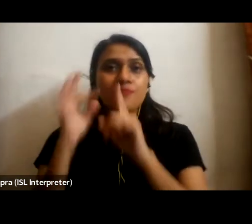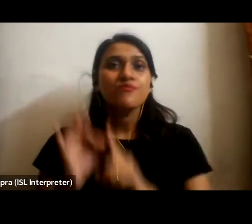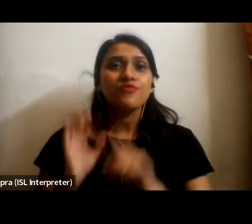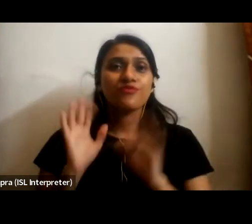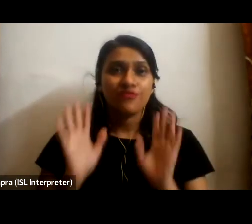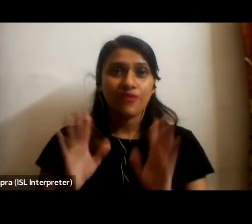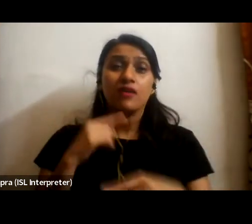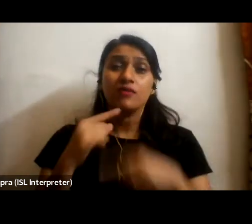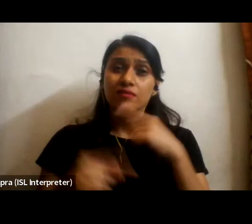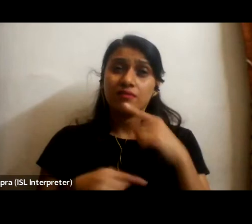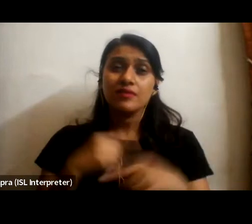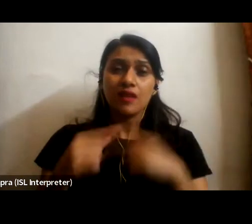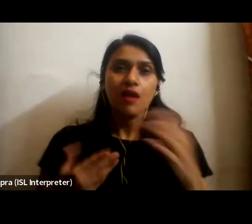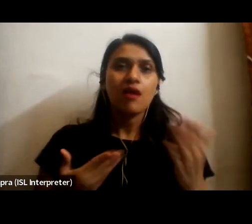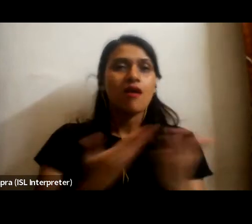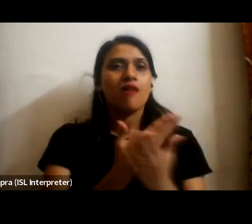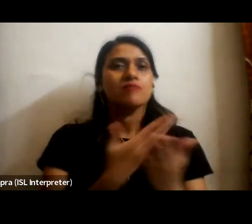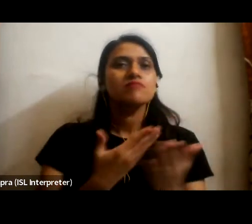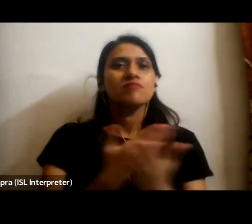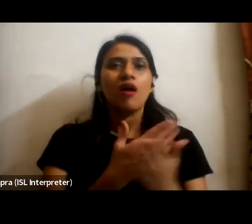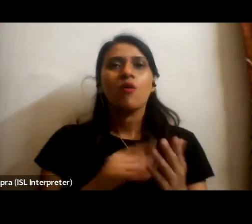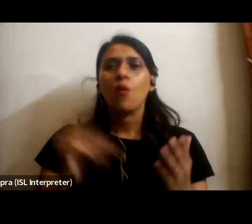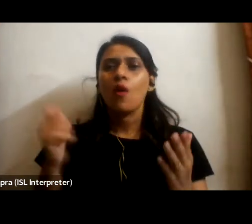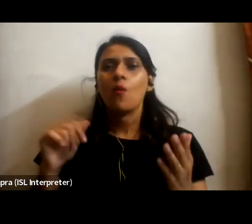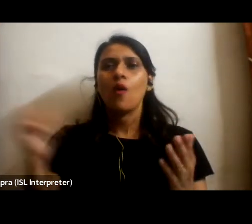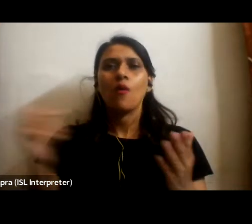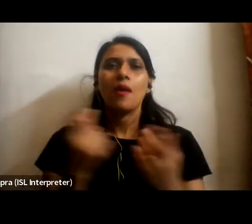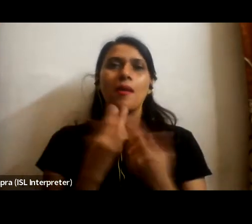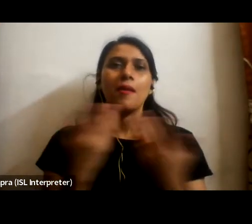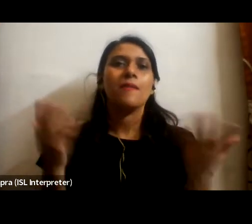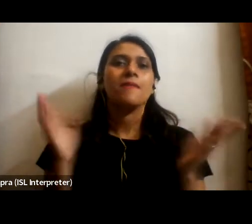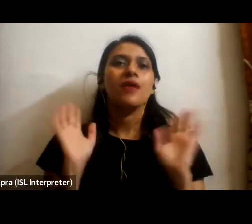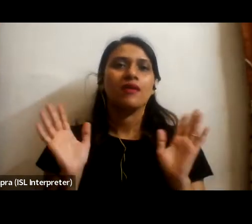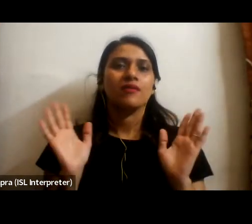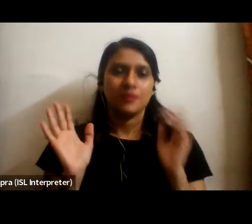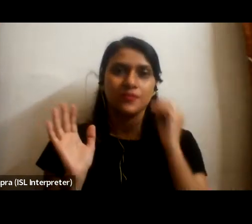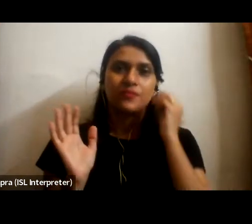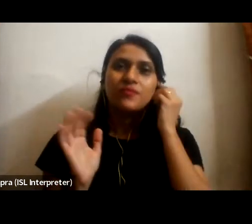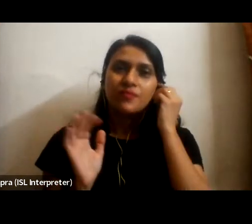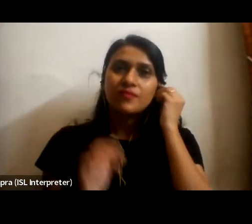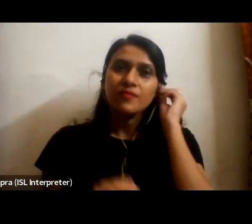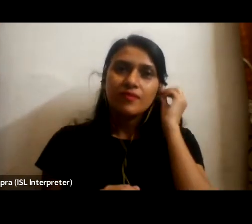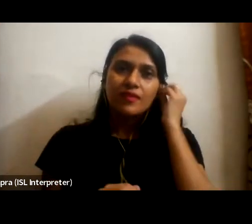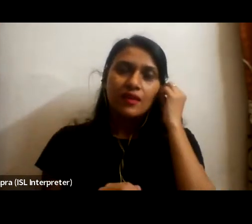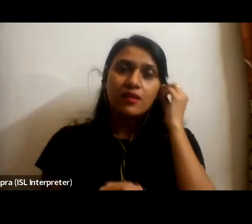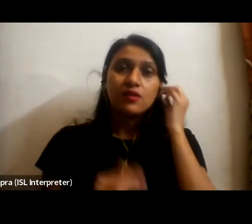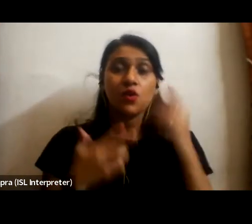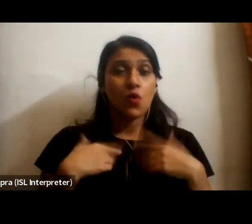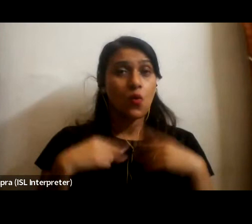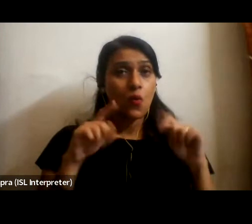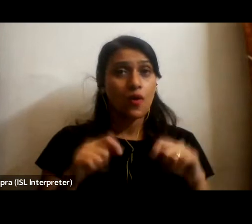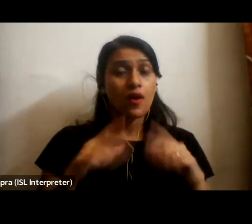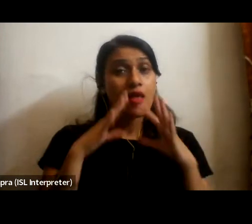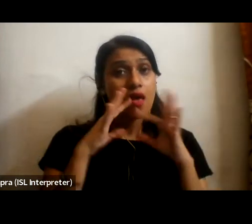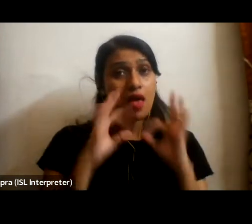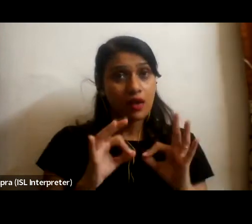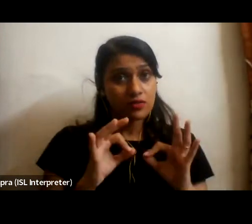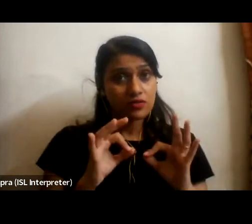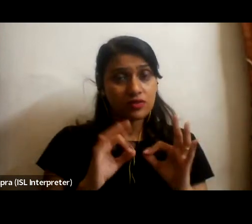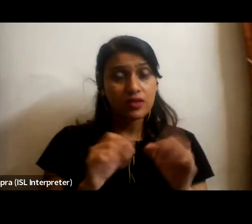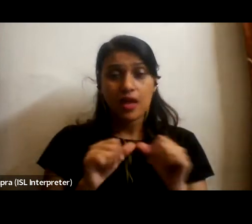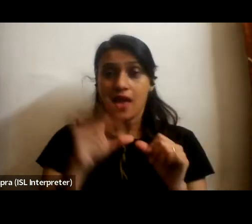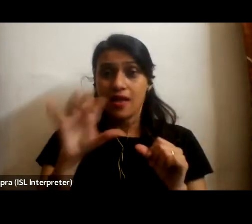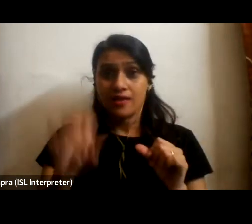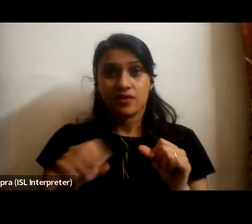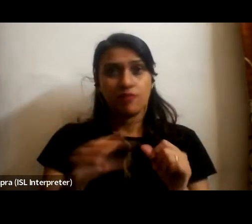basis are also benefited. So on the one hand, you portray the picture of court actually being accessible to a lot of cases and a